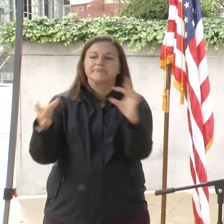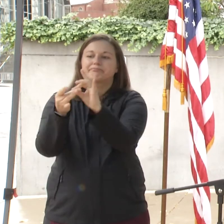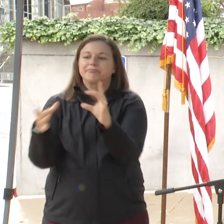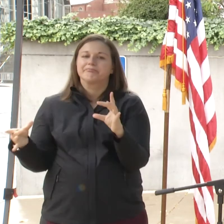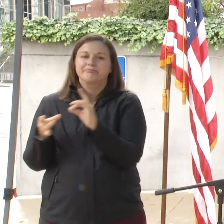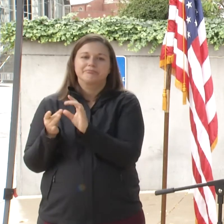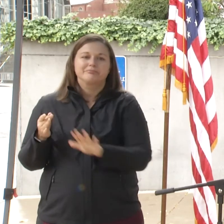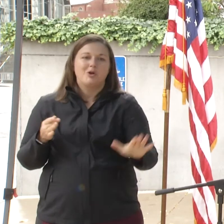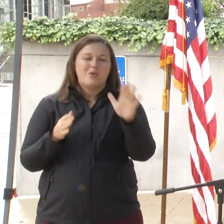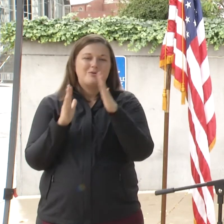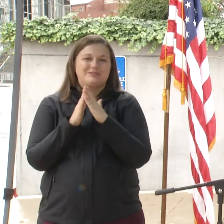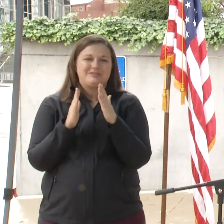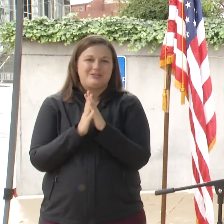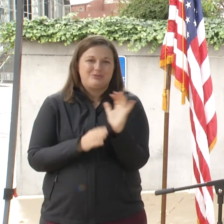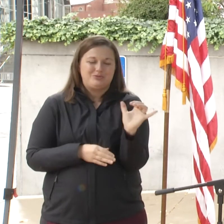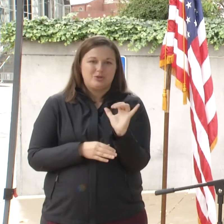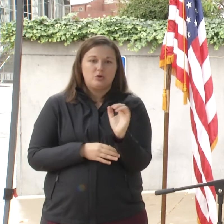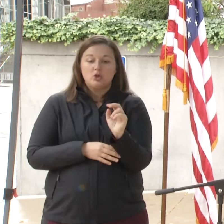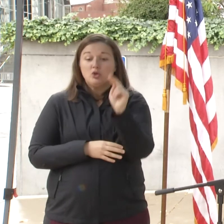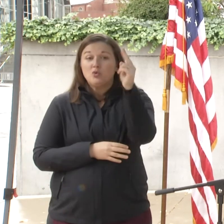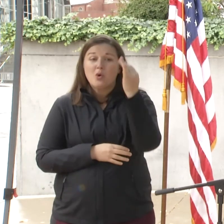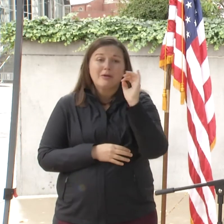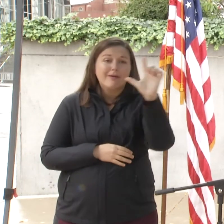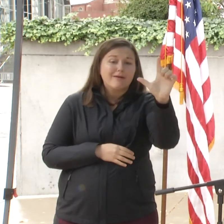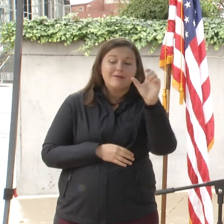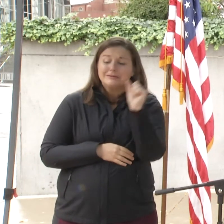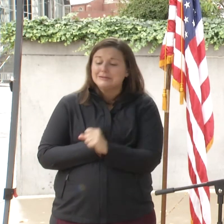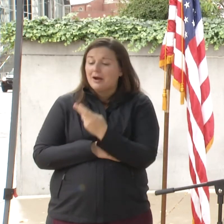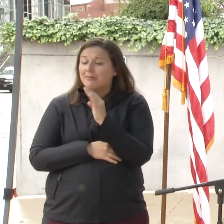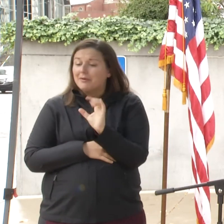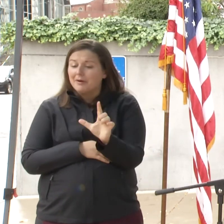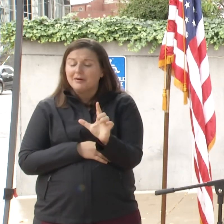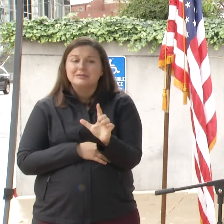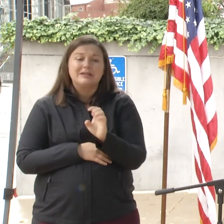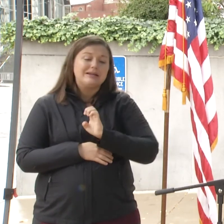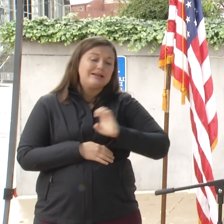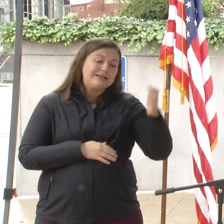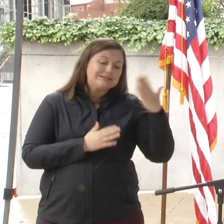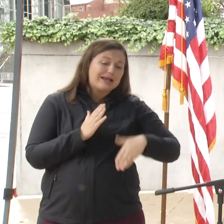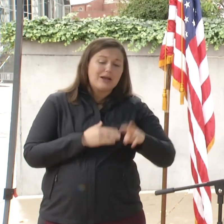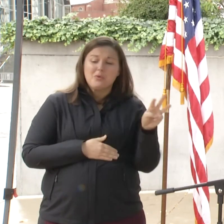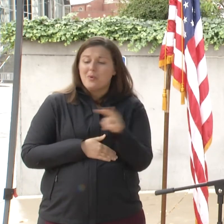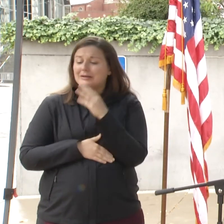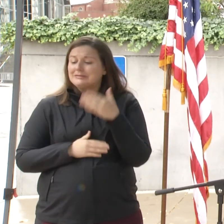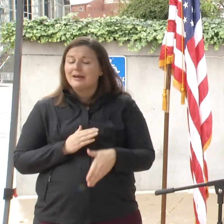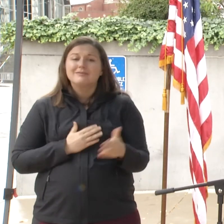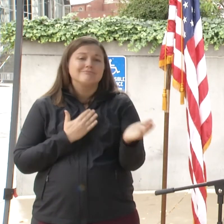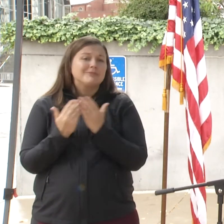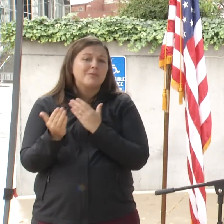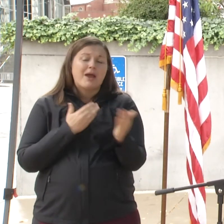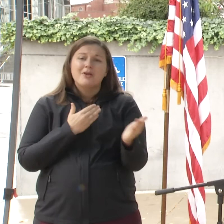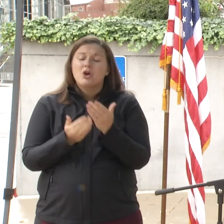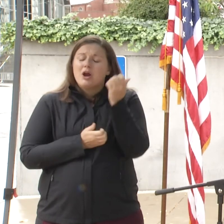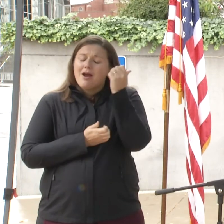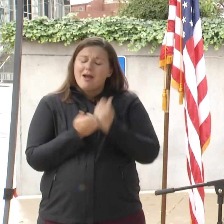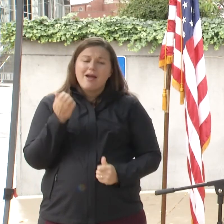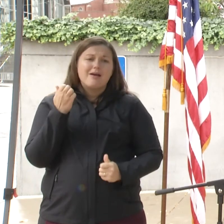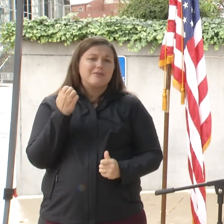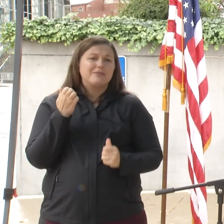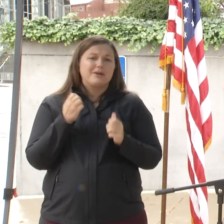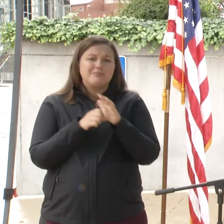the city, whether it's in the North Hills or the South Hills, the East End or the West End. Every part